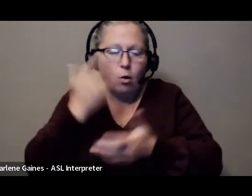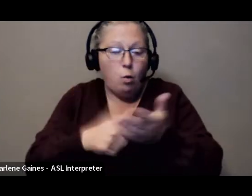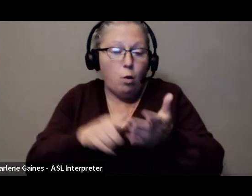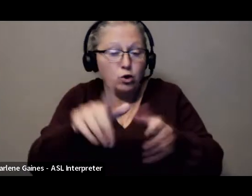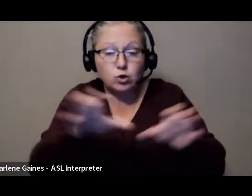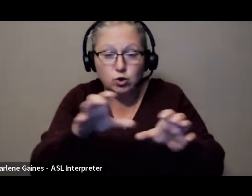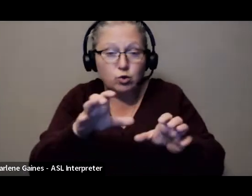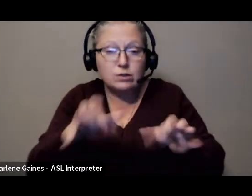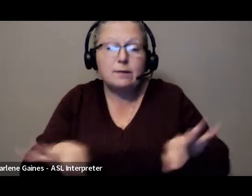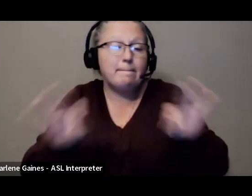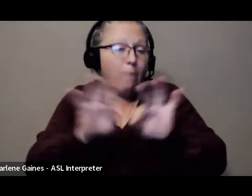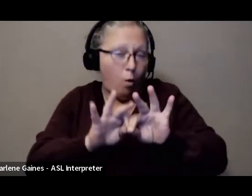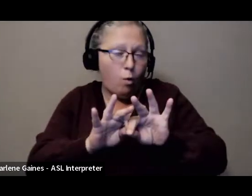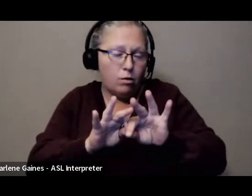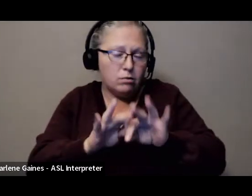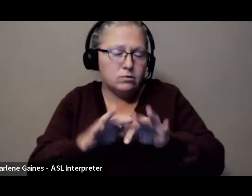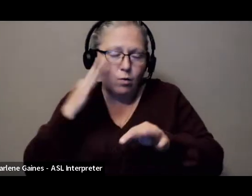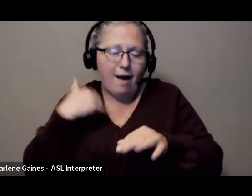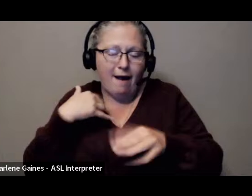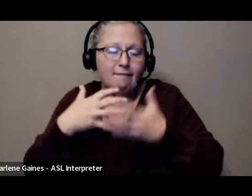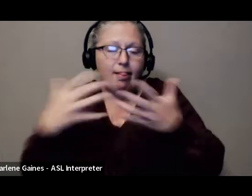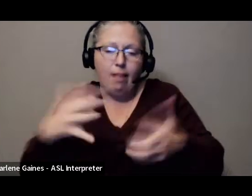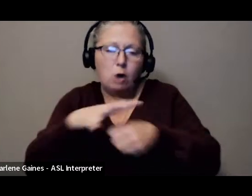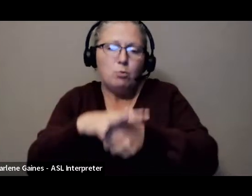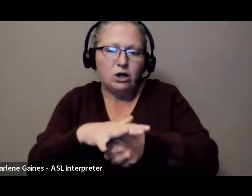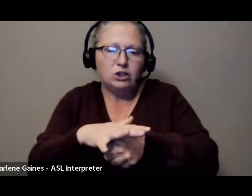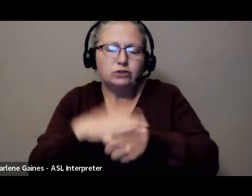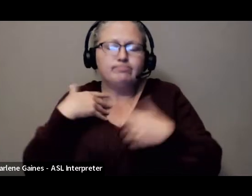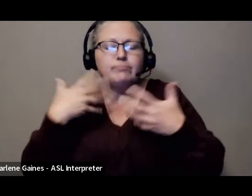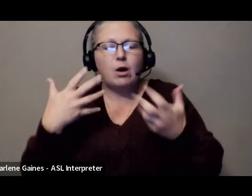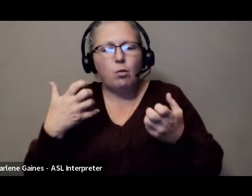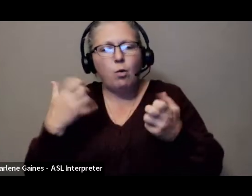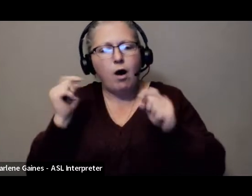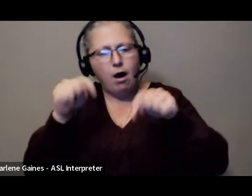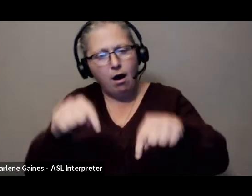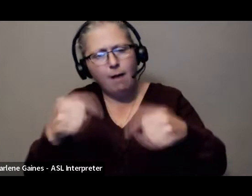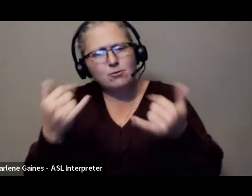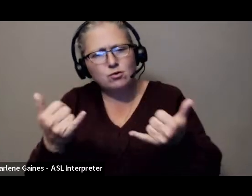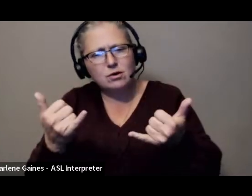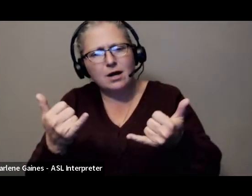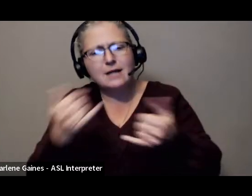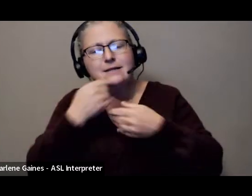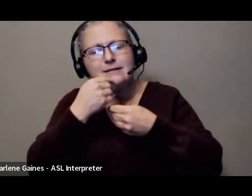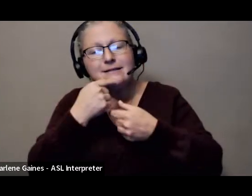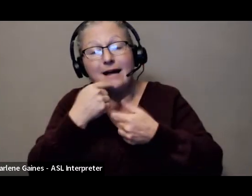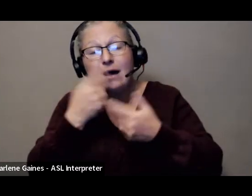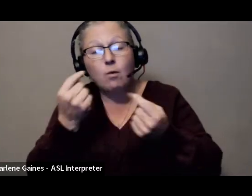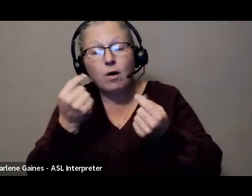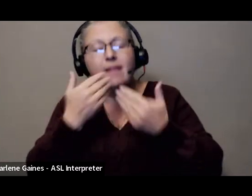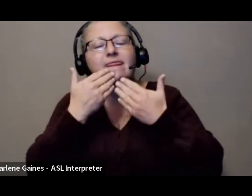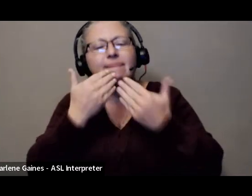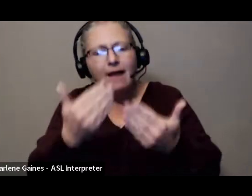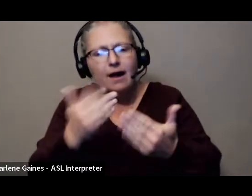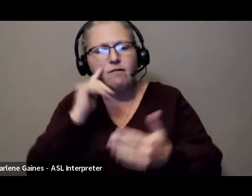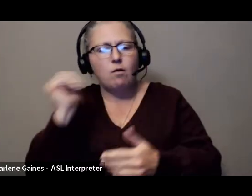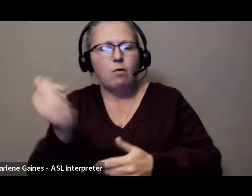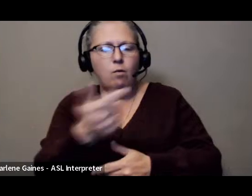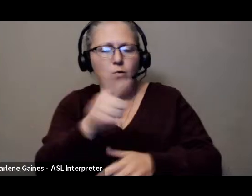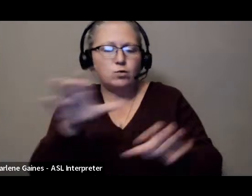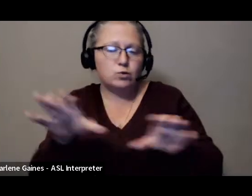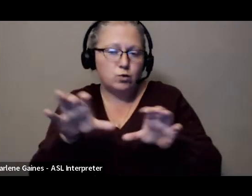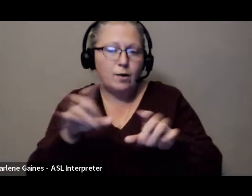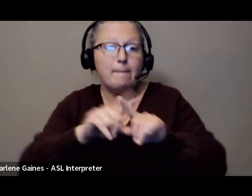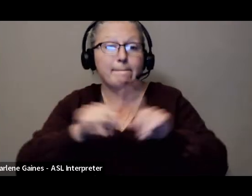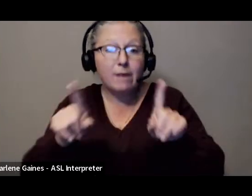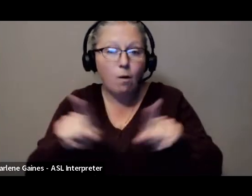doing is important. So I just wanted to come today to say thank you for what you do,